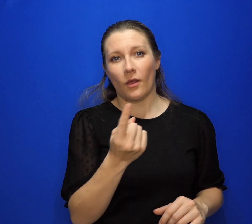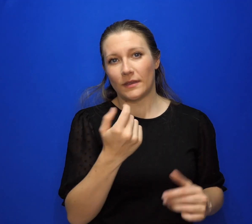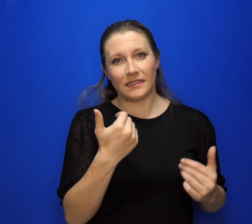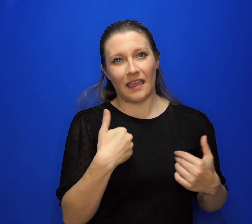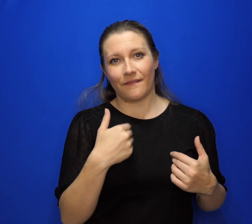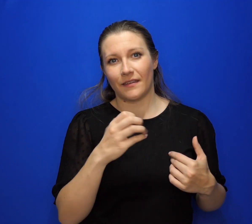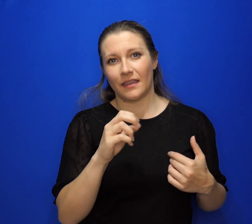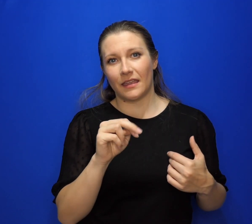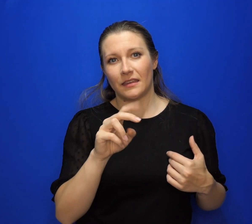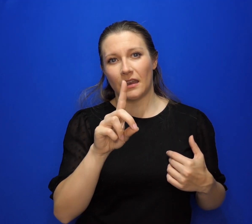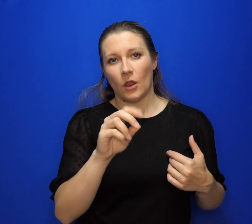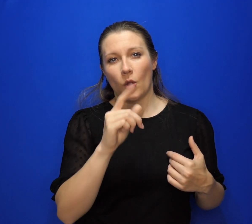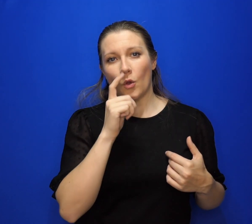Yeah. This person is great. It's